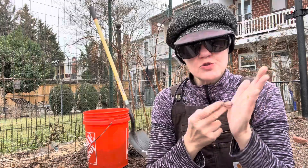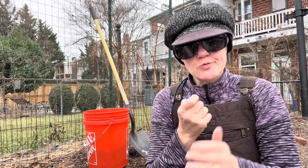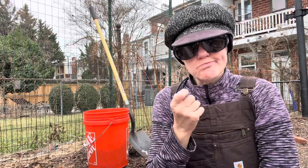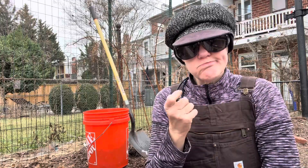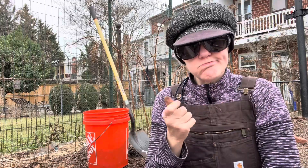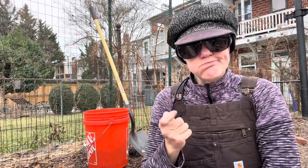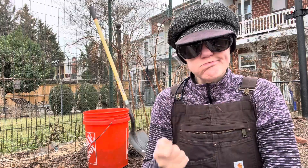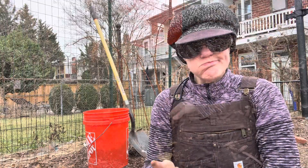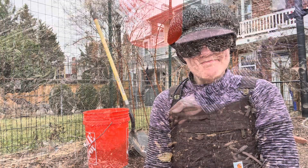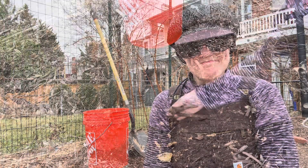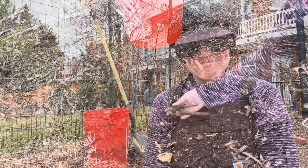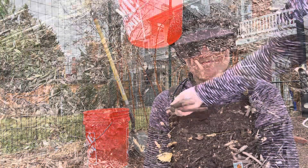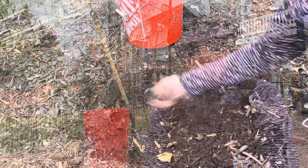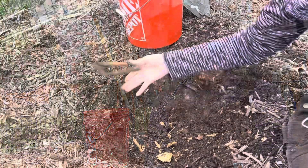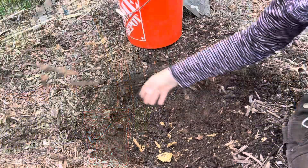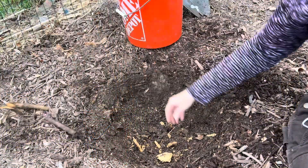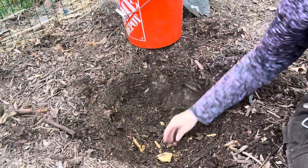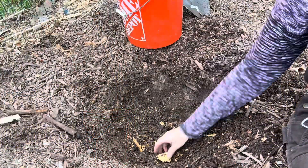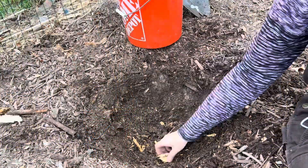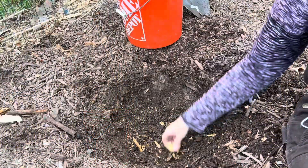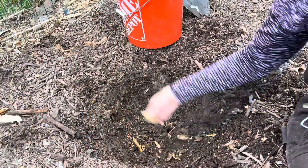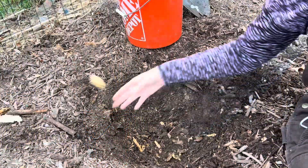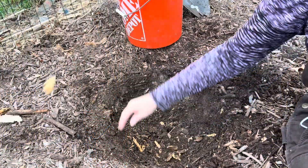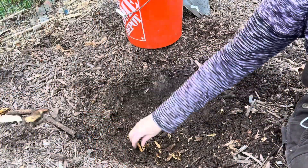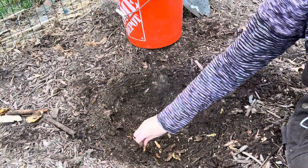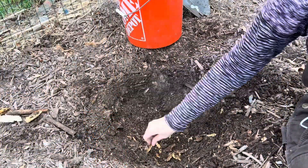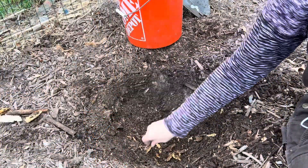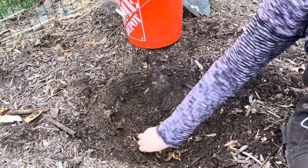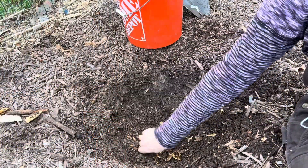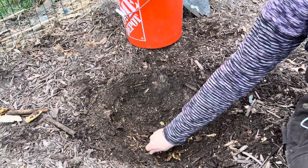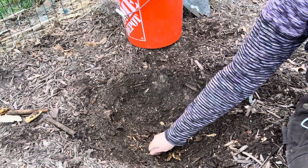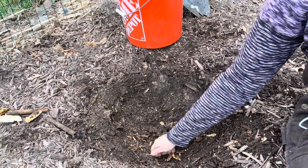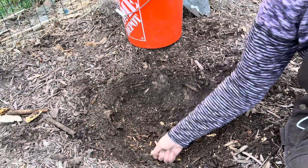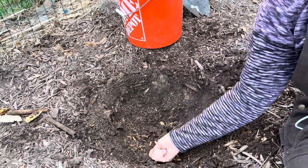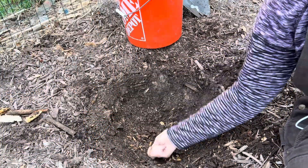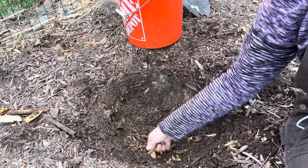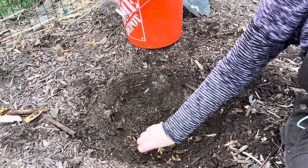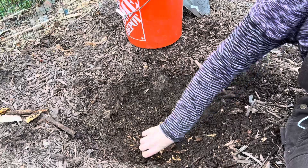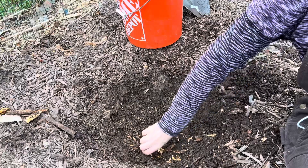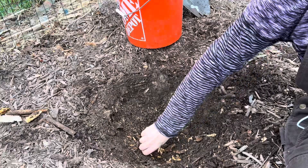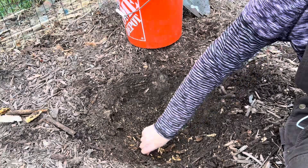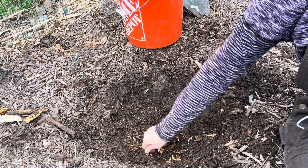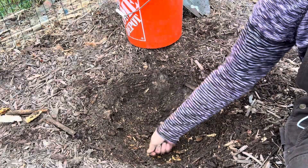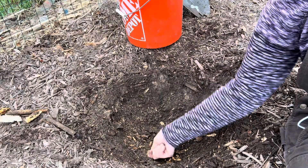down. But I want to make sure I remove any big pieces that are still left.